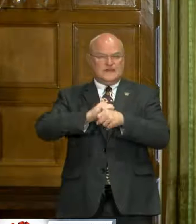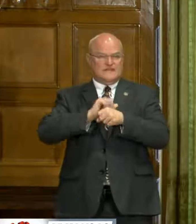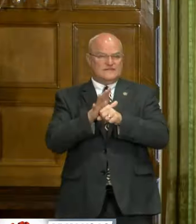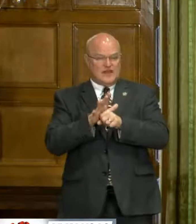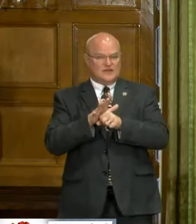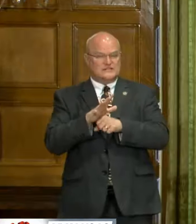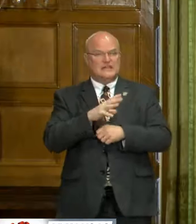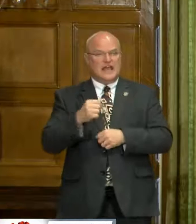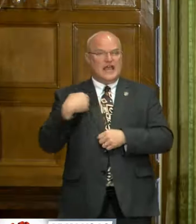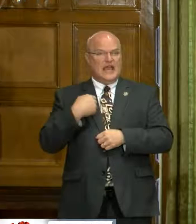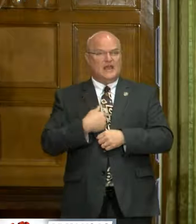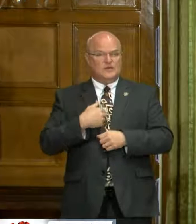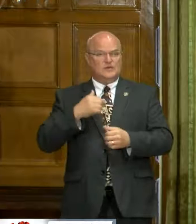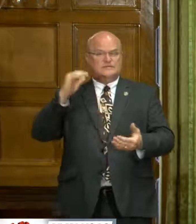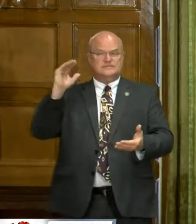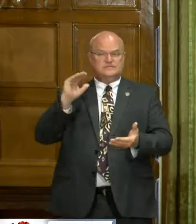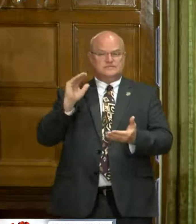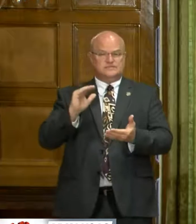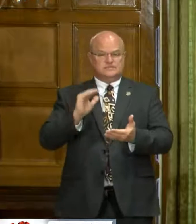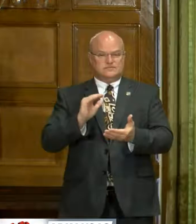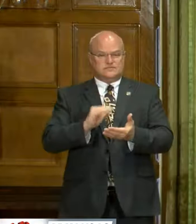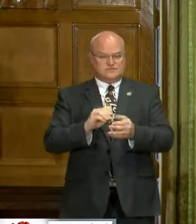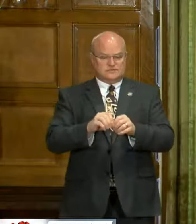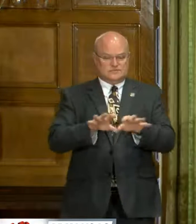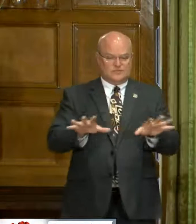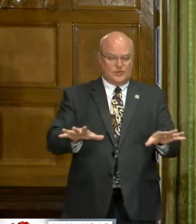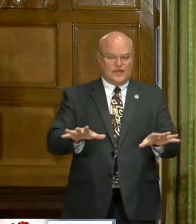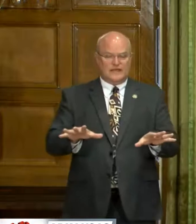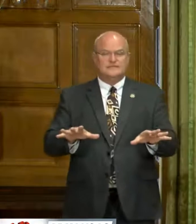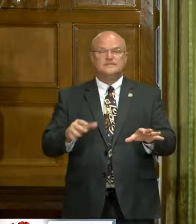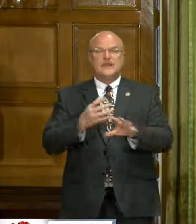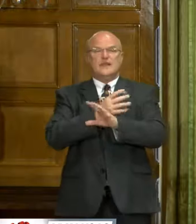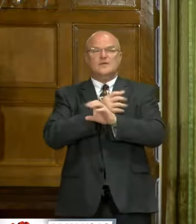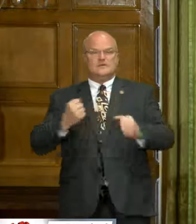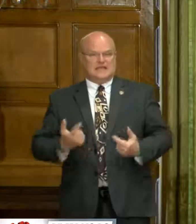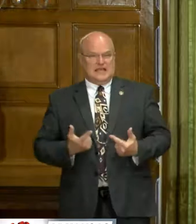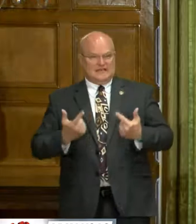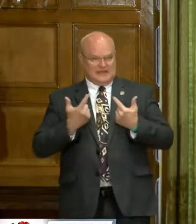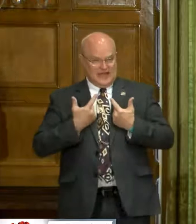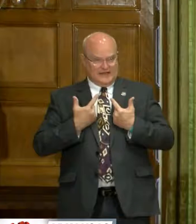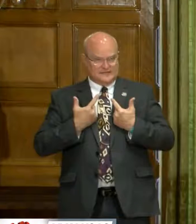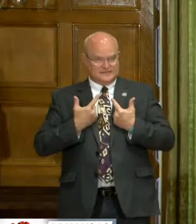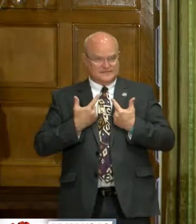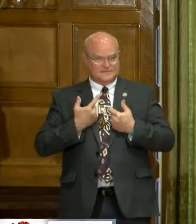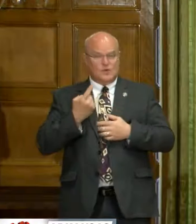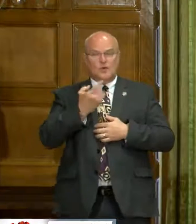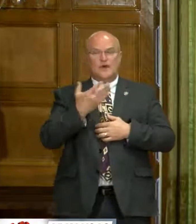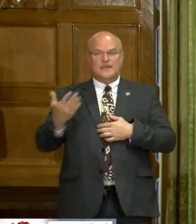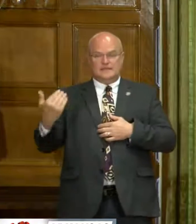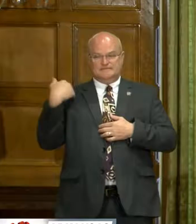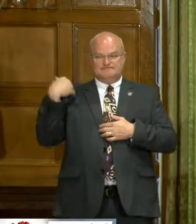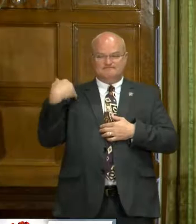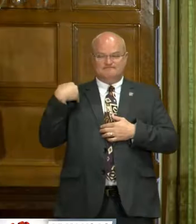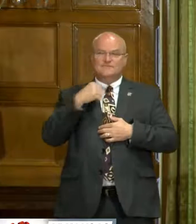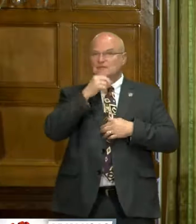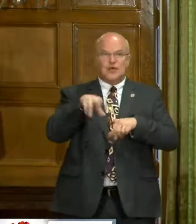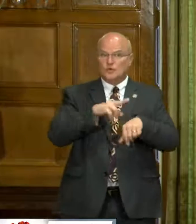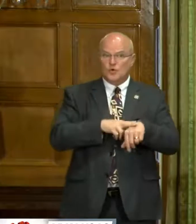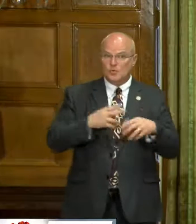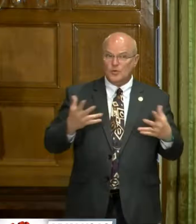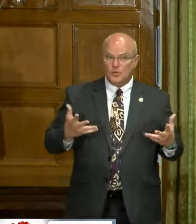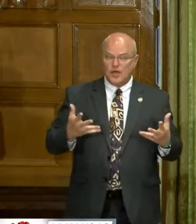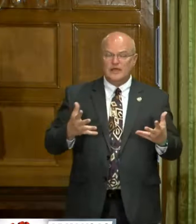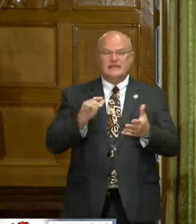that we diminish the spread of it, and we save lives in the process. One of the things that reminds us that we're not